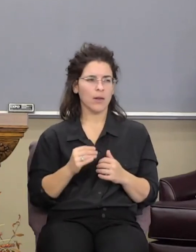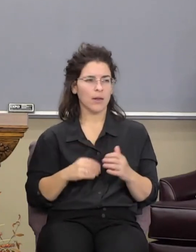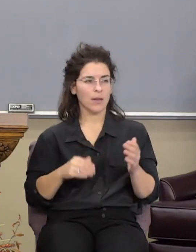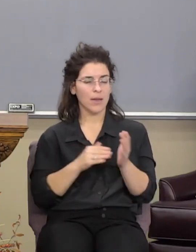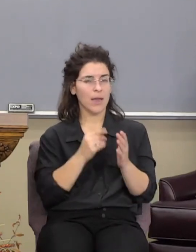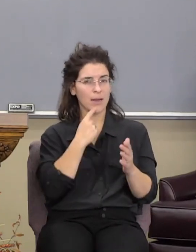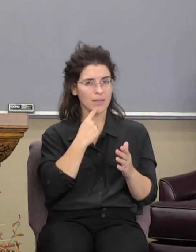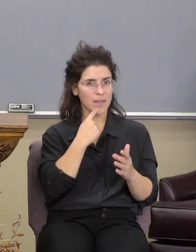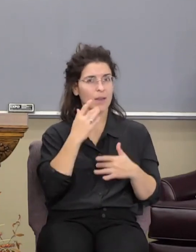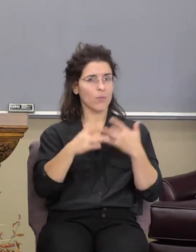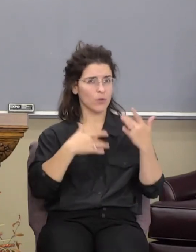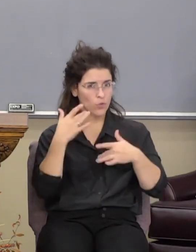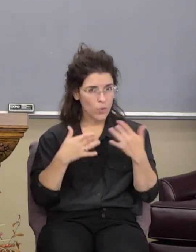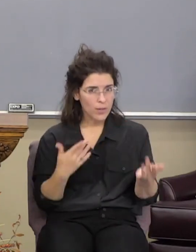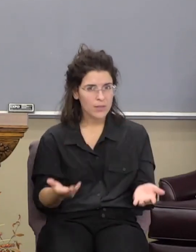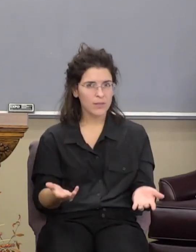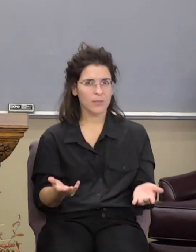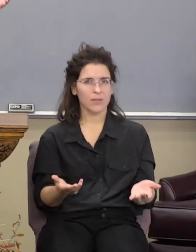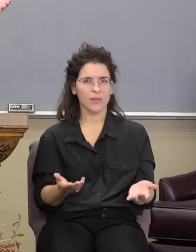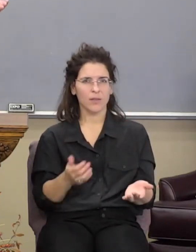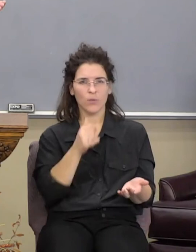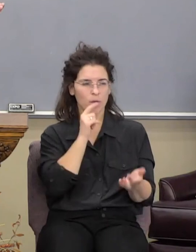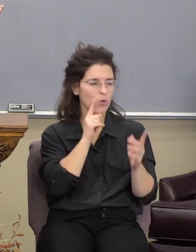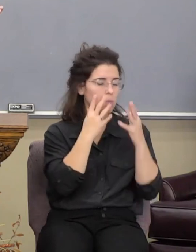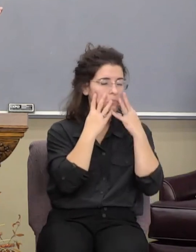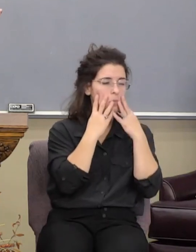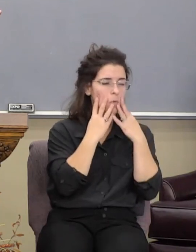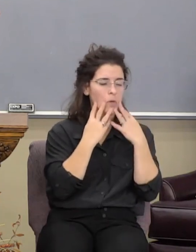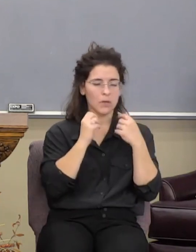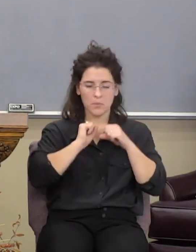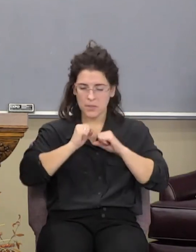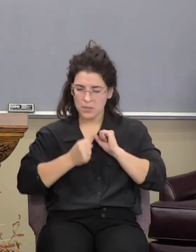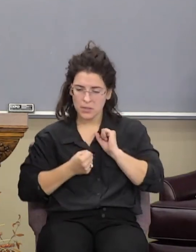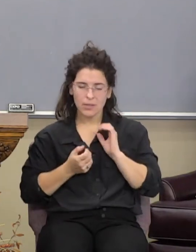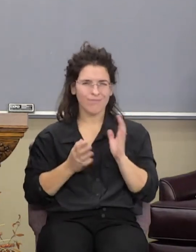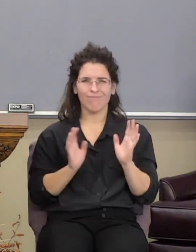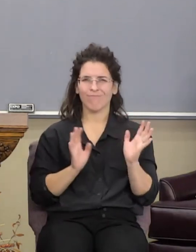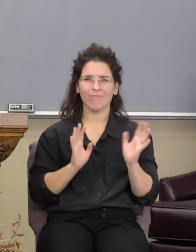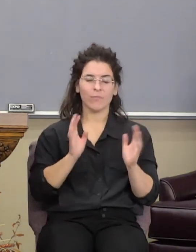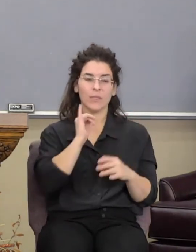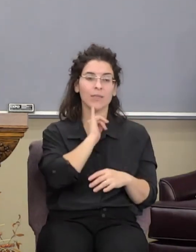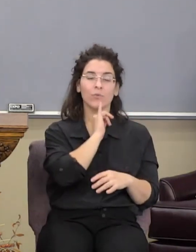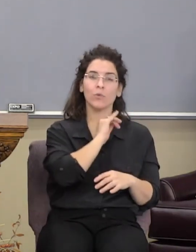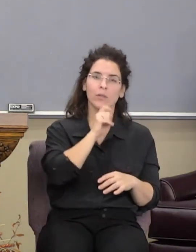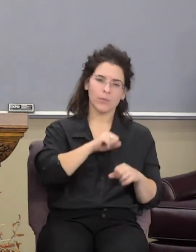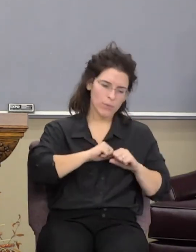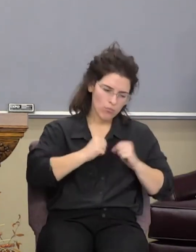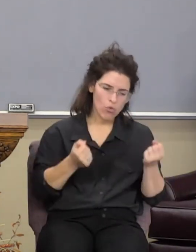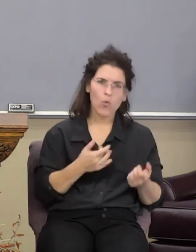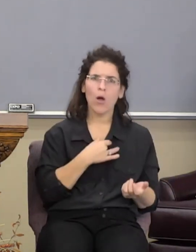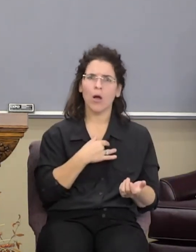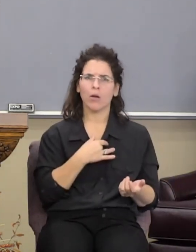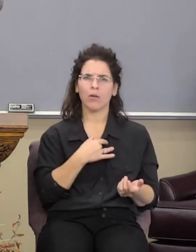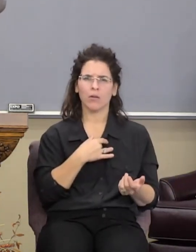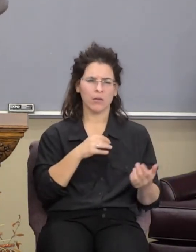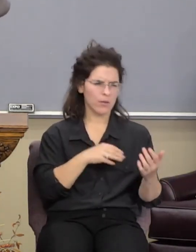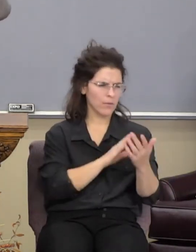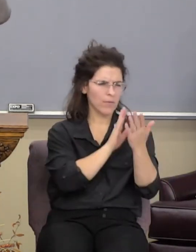I say, what? We're not going around mourning. Israel's got to be brokenhearted in the